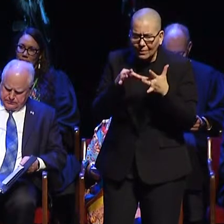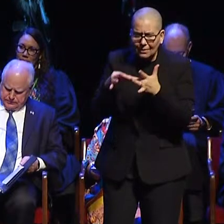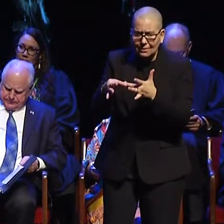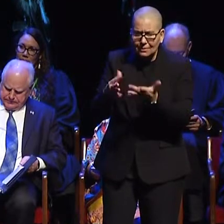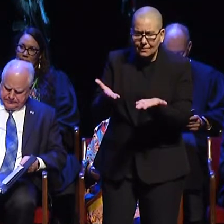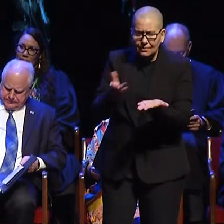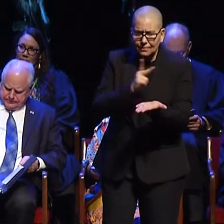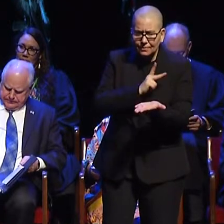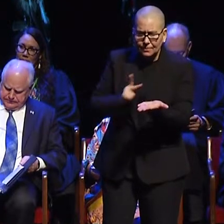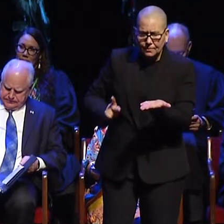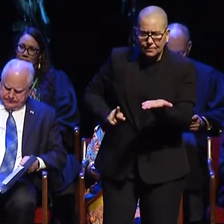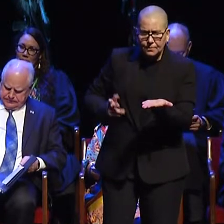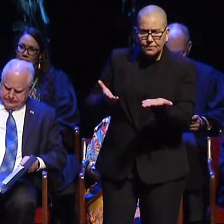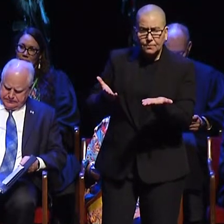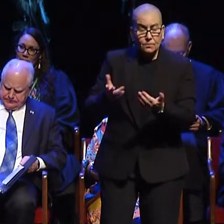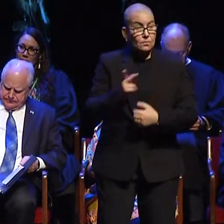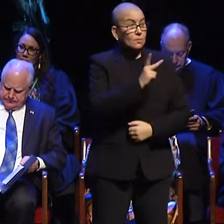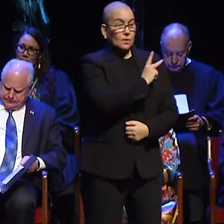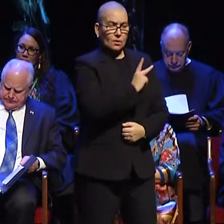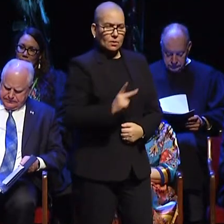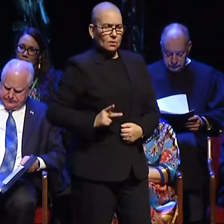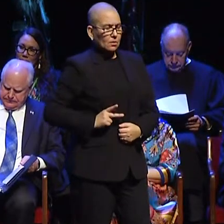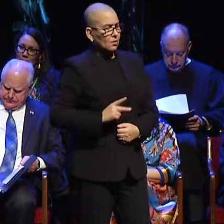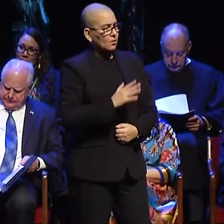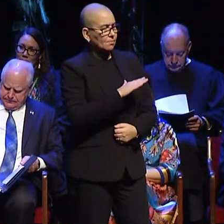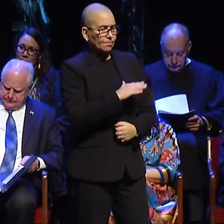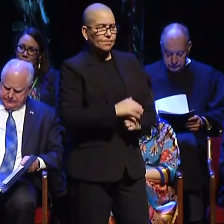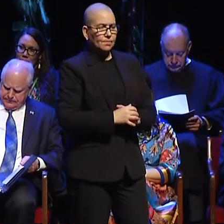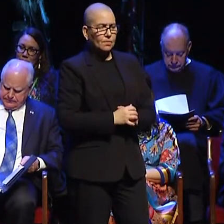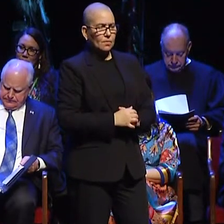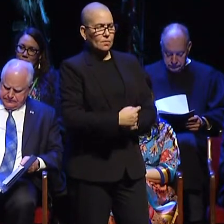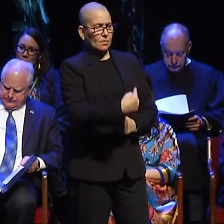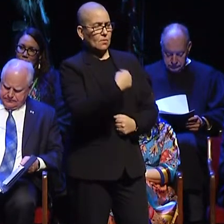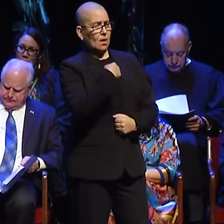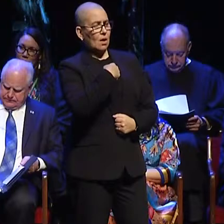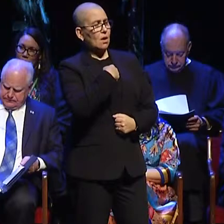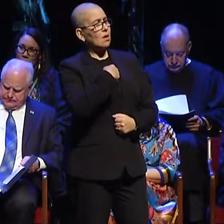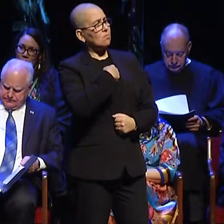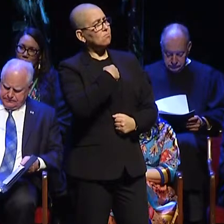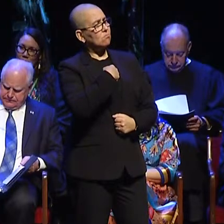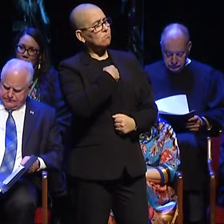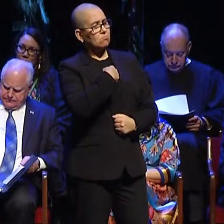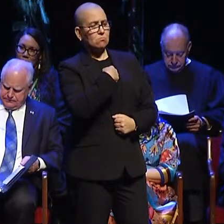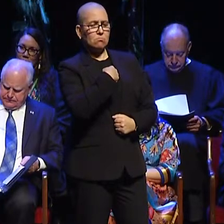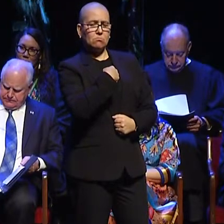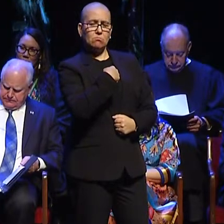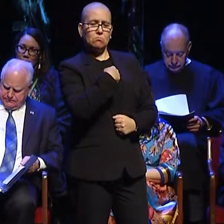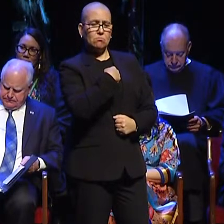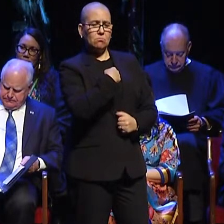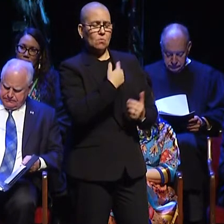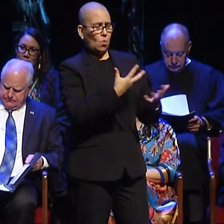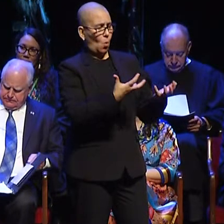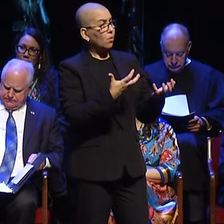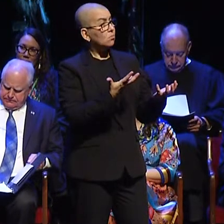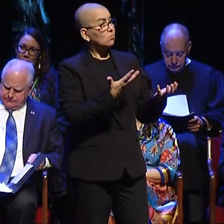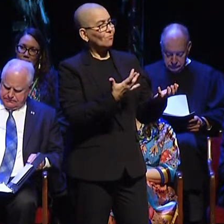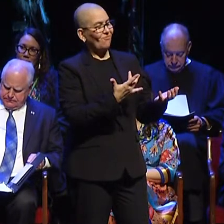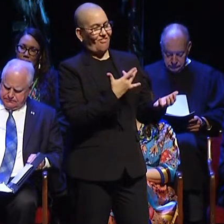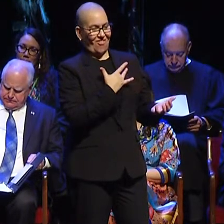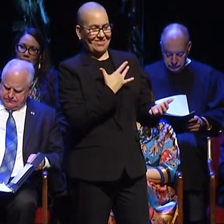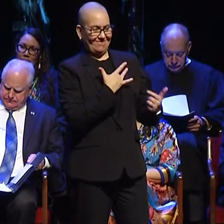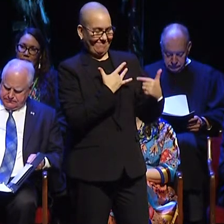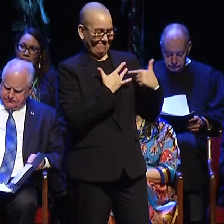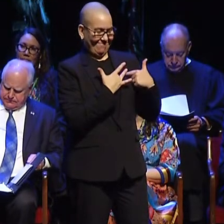King Solomon said, I would like an understanding heart in order